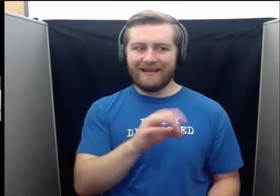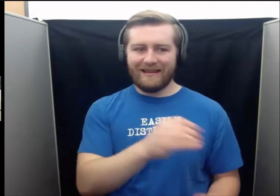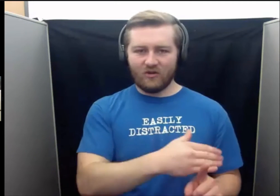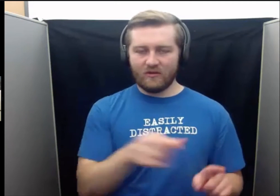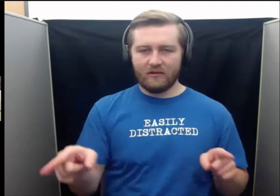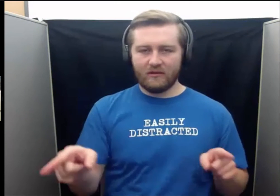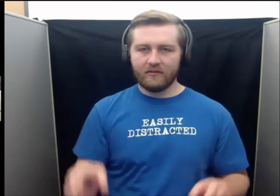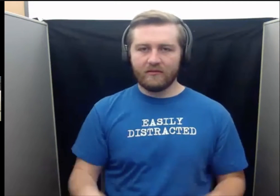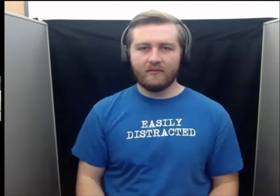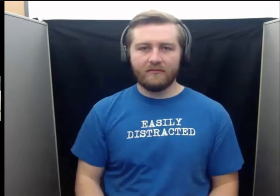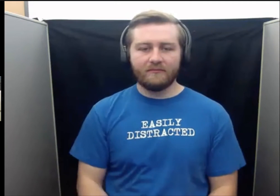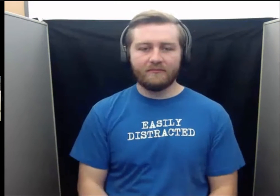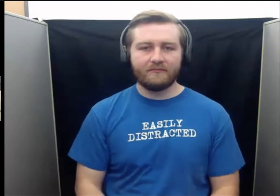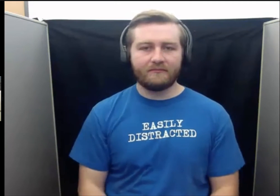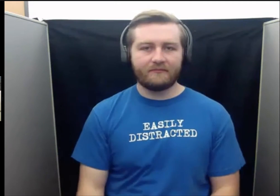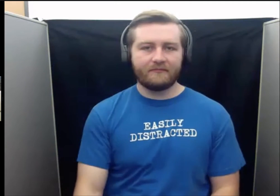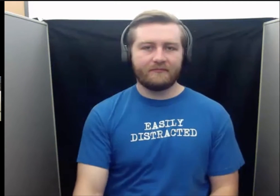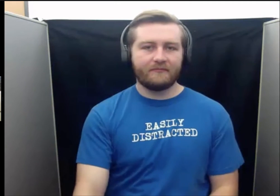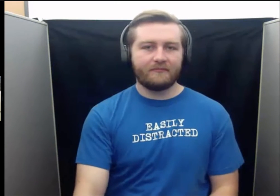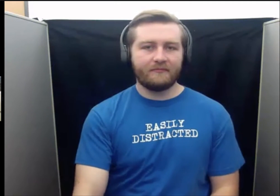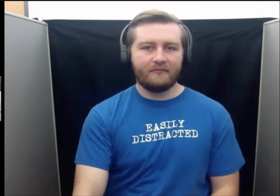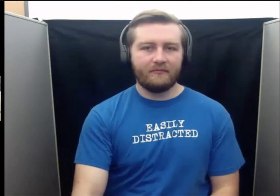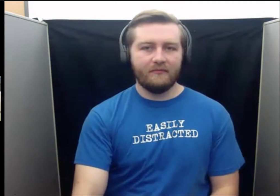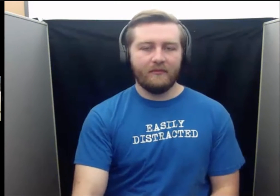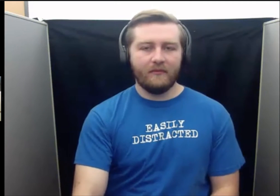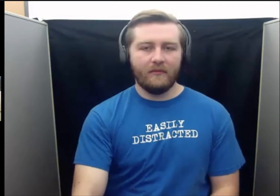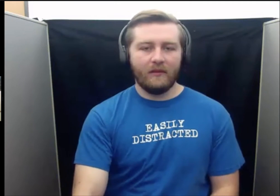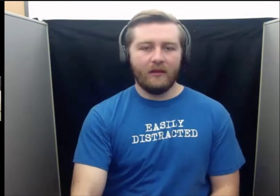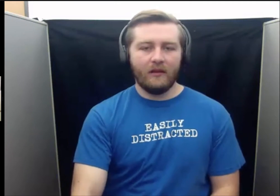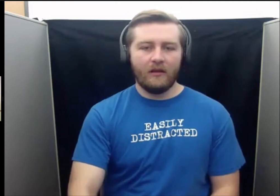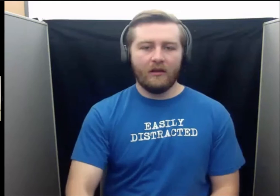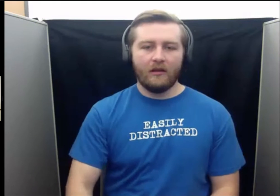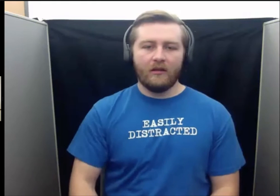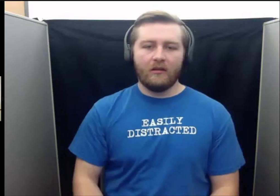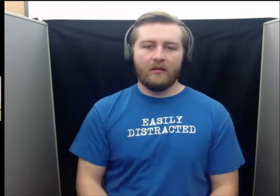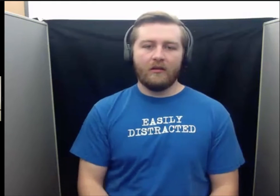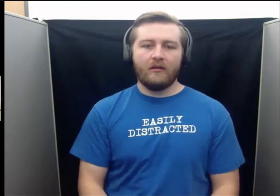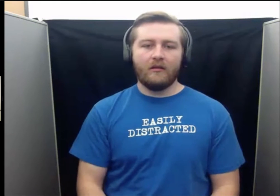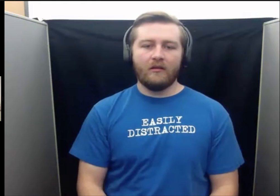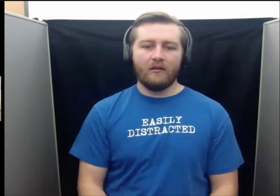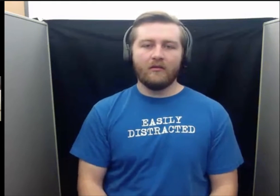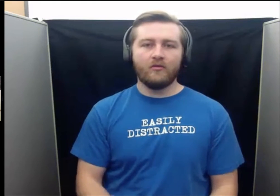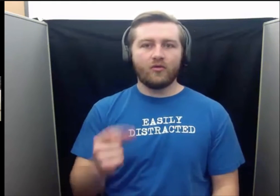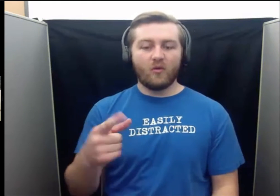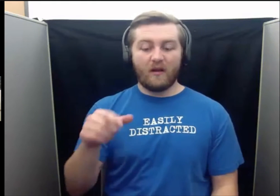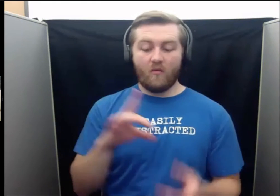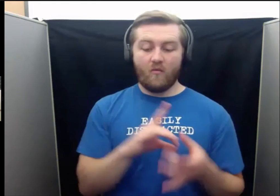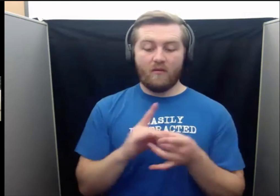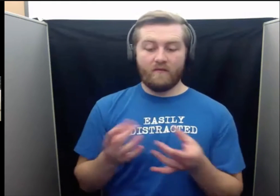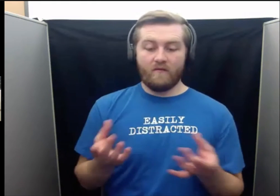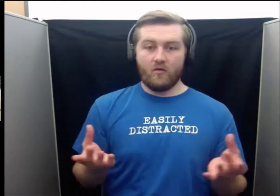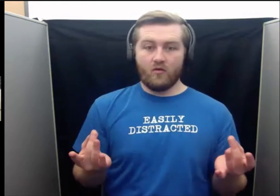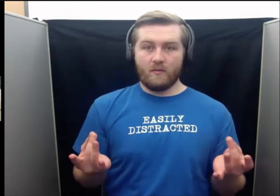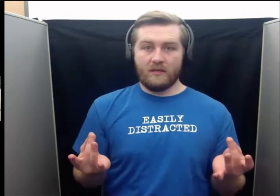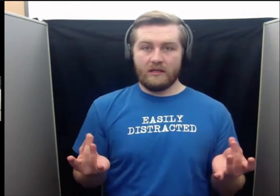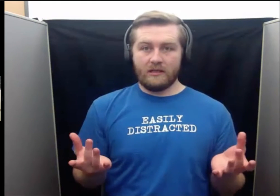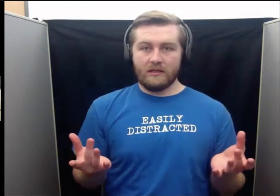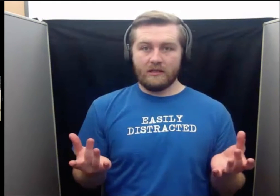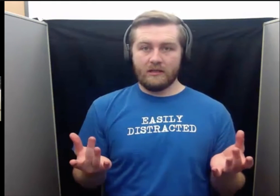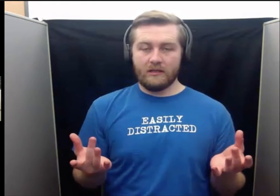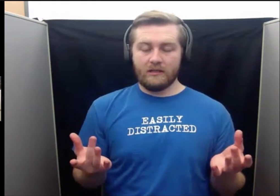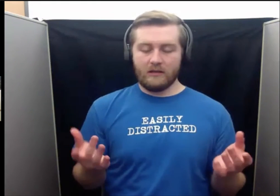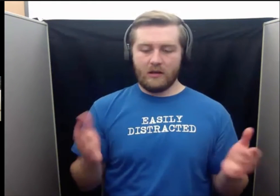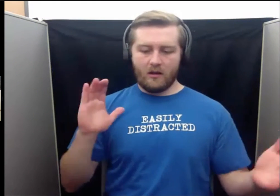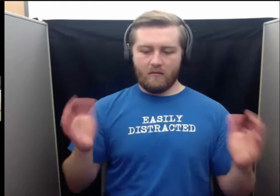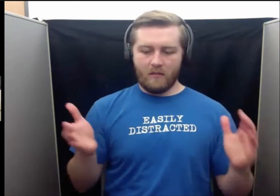much that air could really hold. Example, if I have this is my box of air, okay? And this box of air